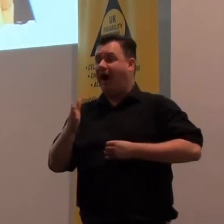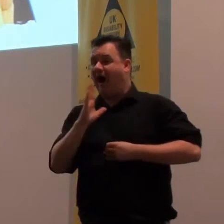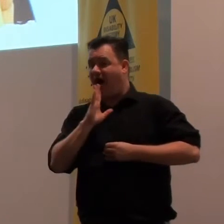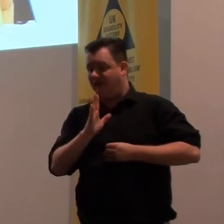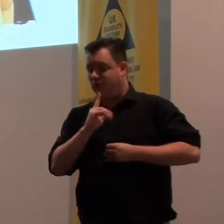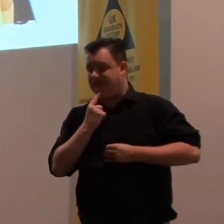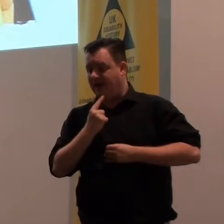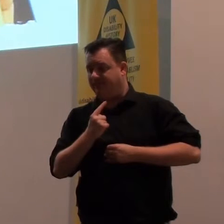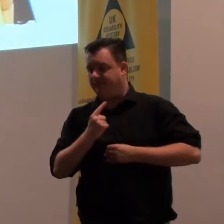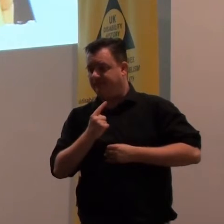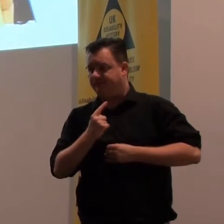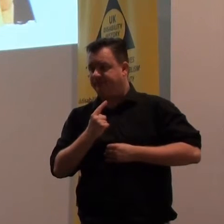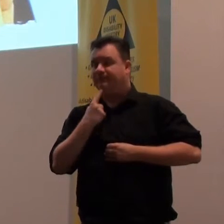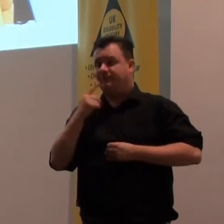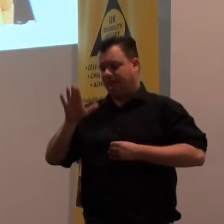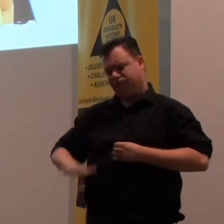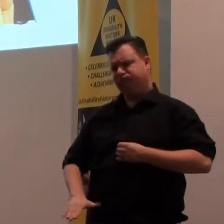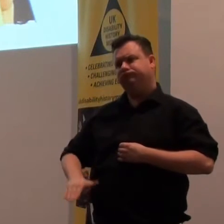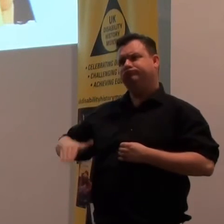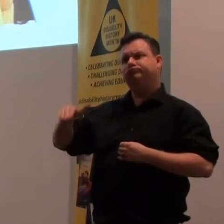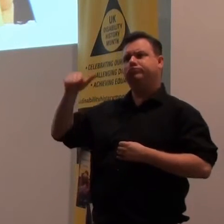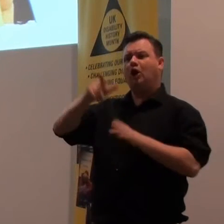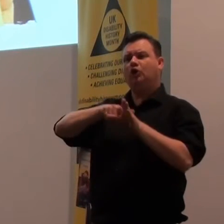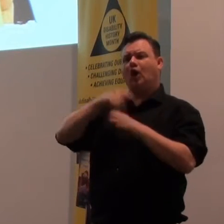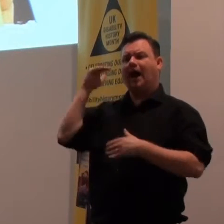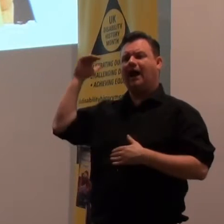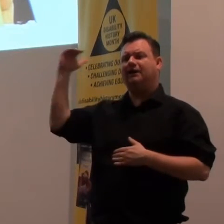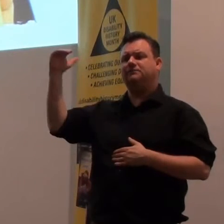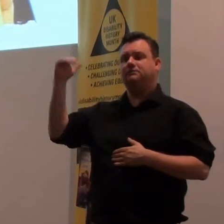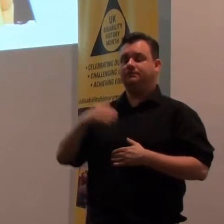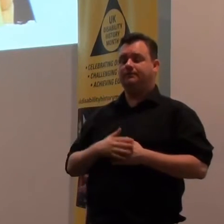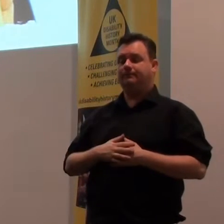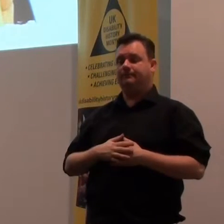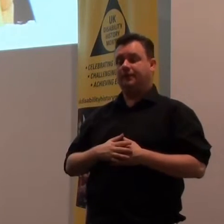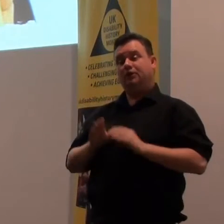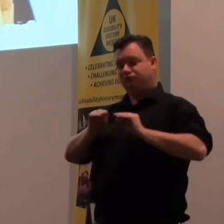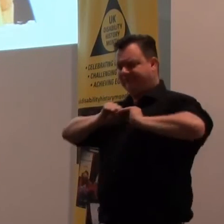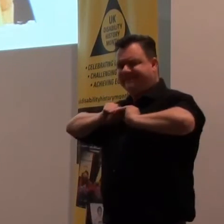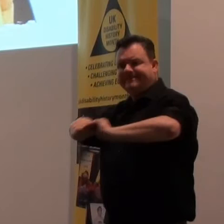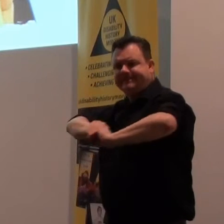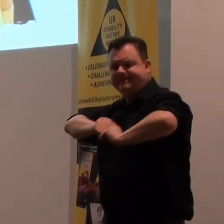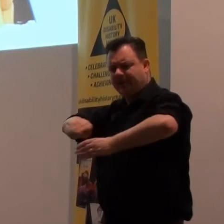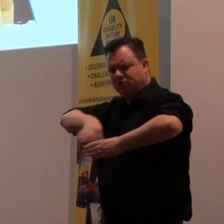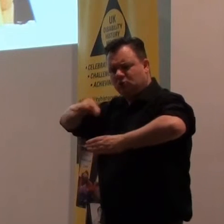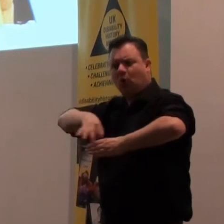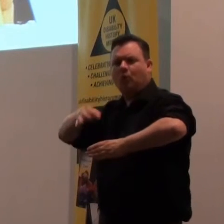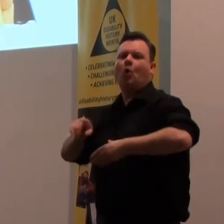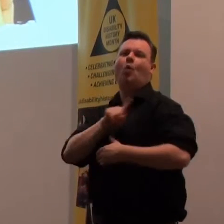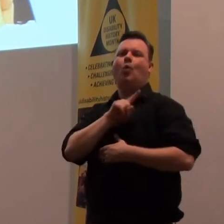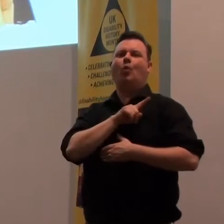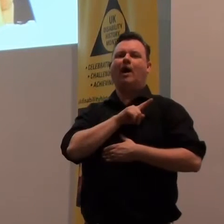When she grew to be a young adult, they taught her to sew, because that's what the women in